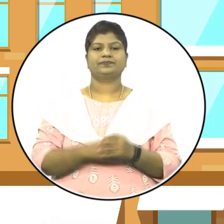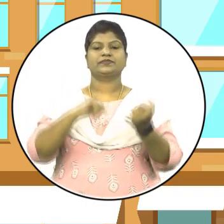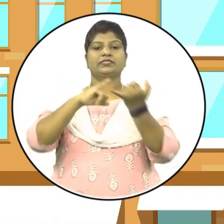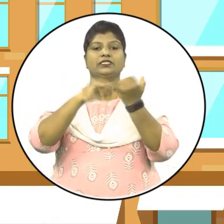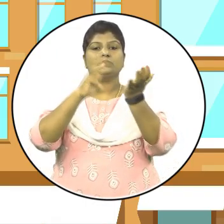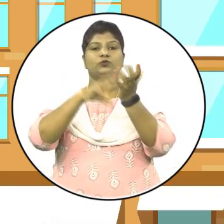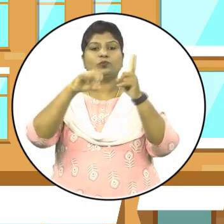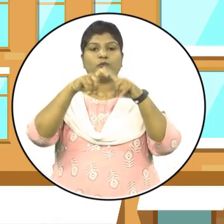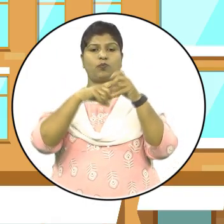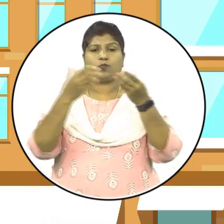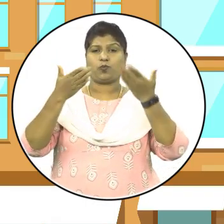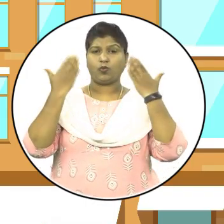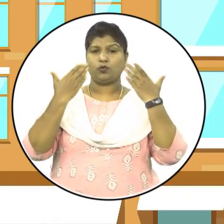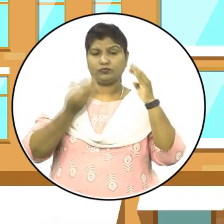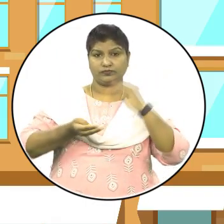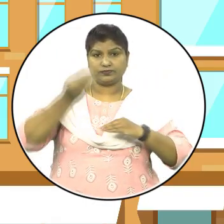smoke,